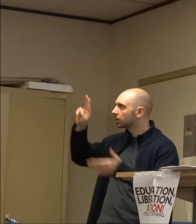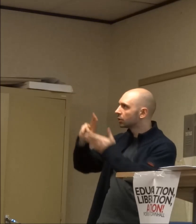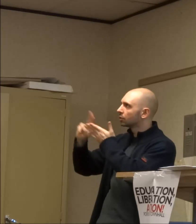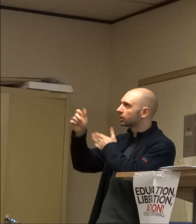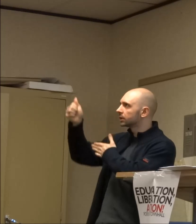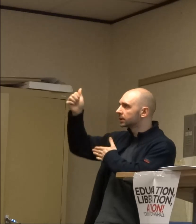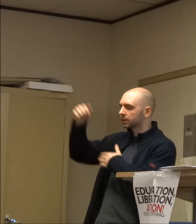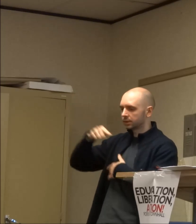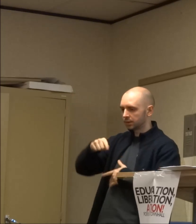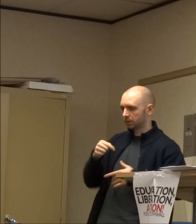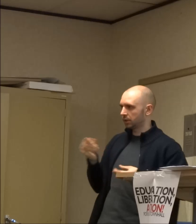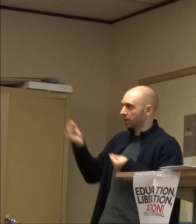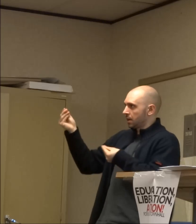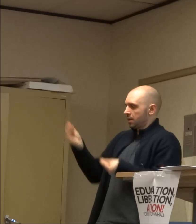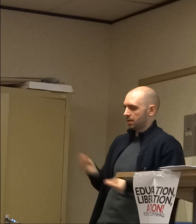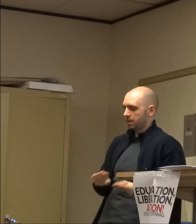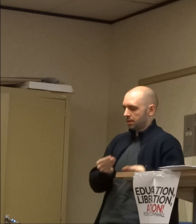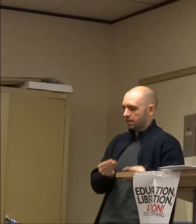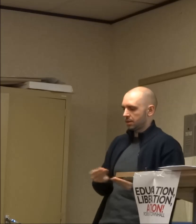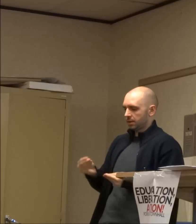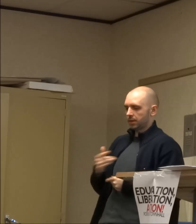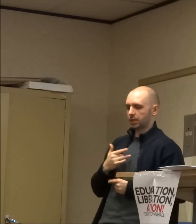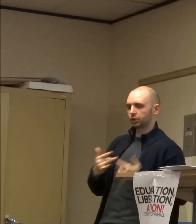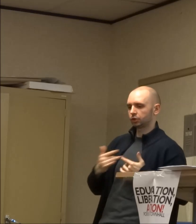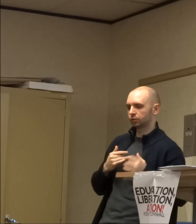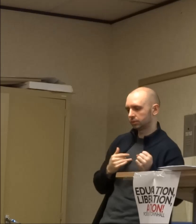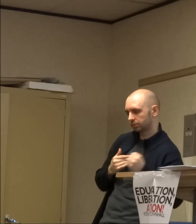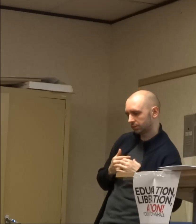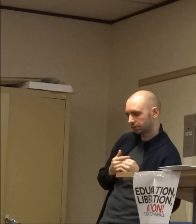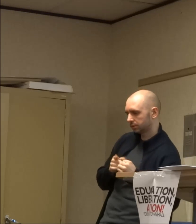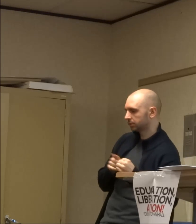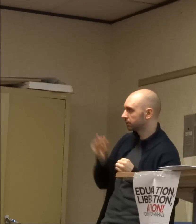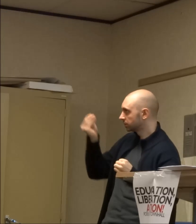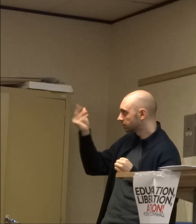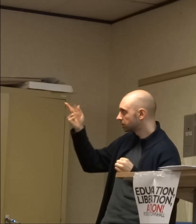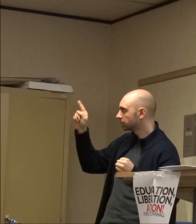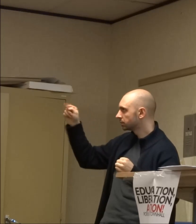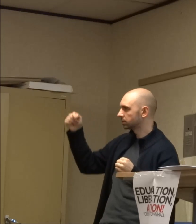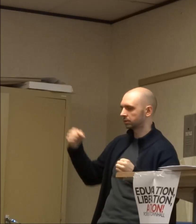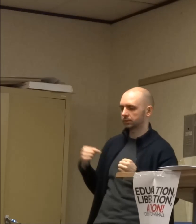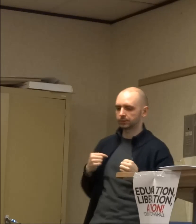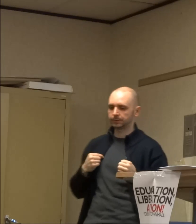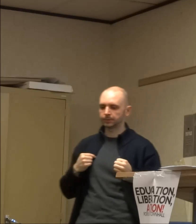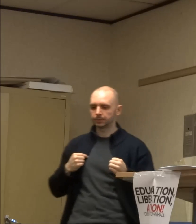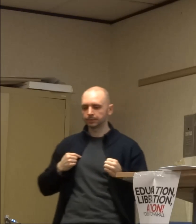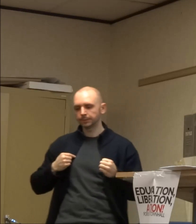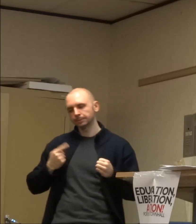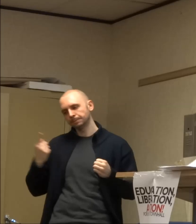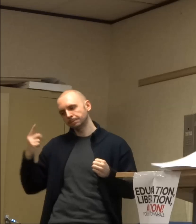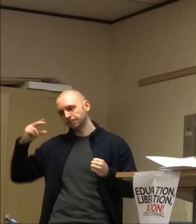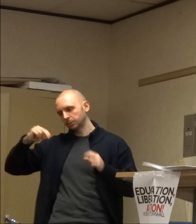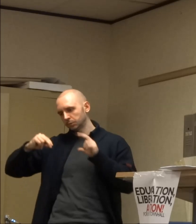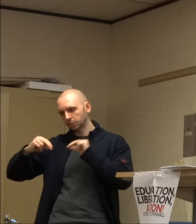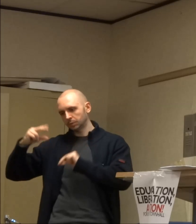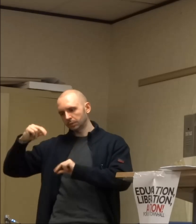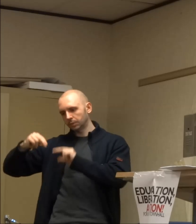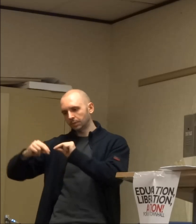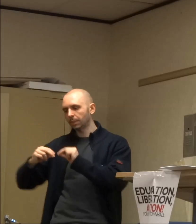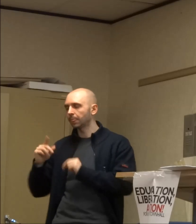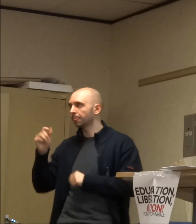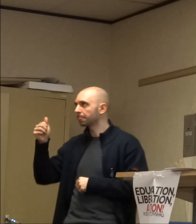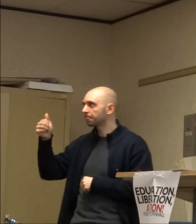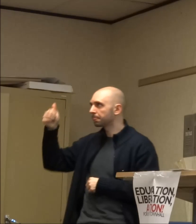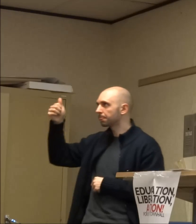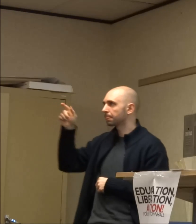the silencing of our voices and our concerns continue to characterize the Provost's response to our resistance. The Provost's office and